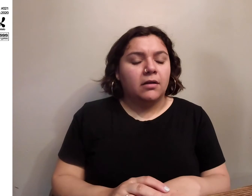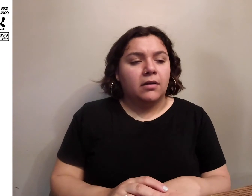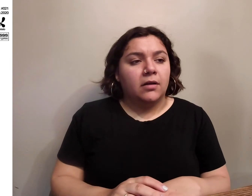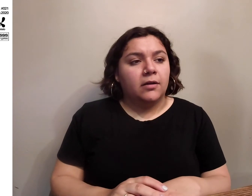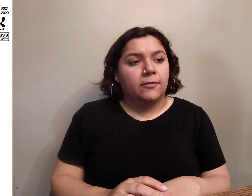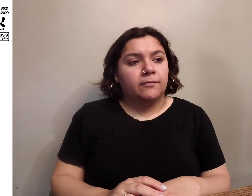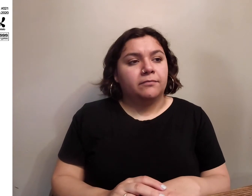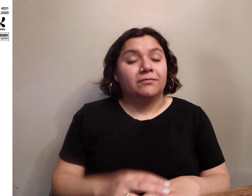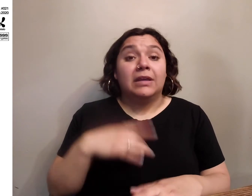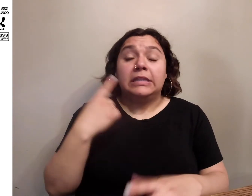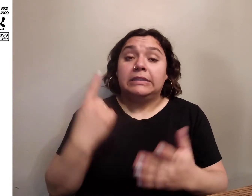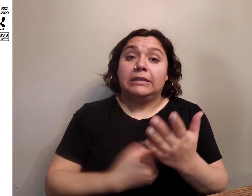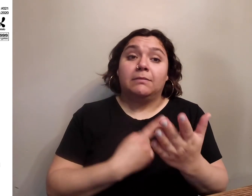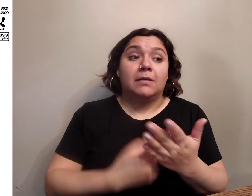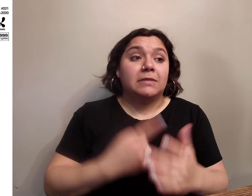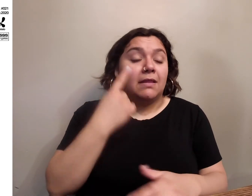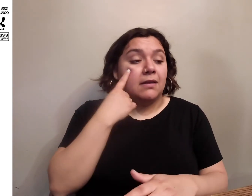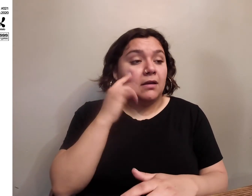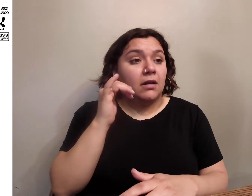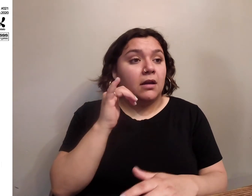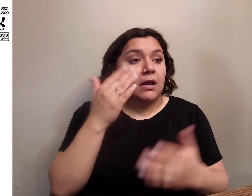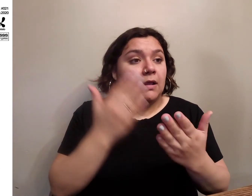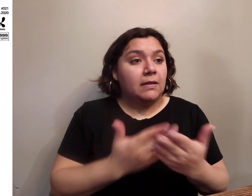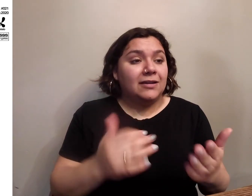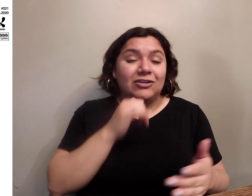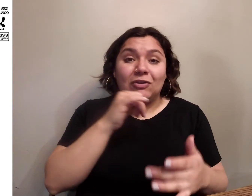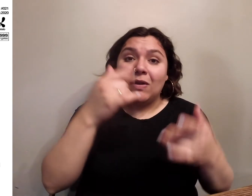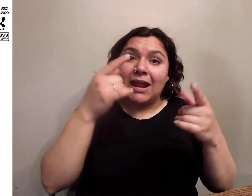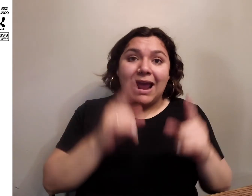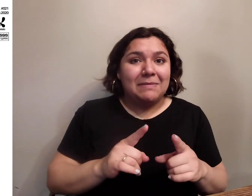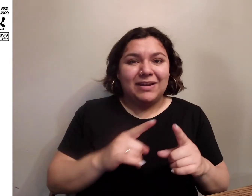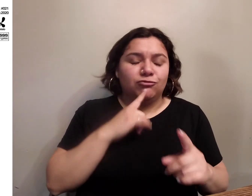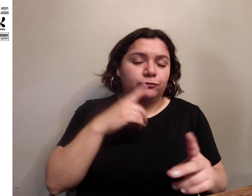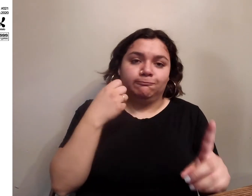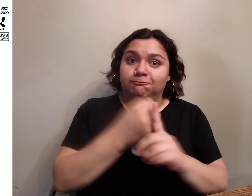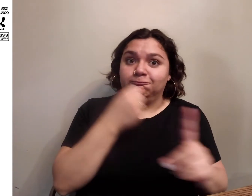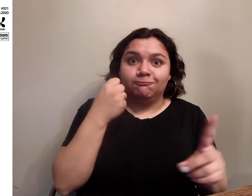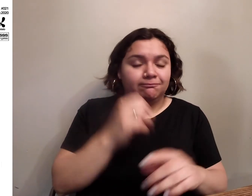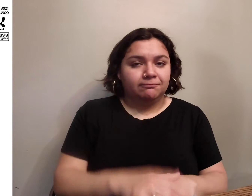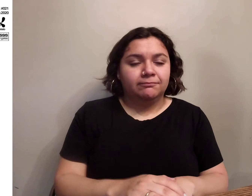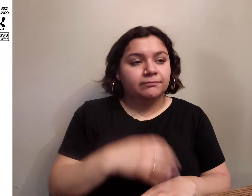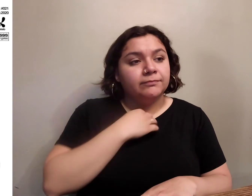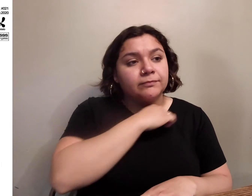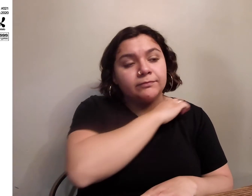It's sometimes I think, things don't happen by chance,